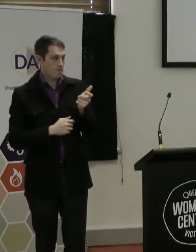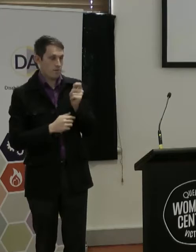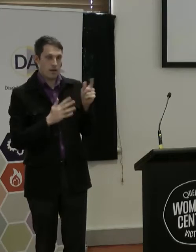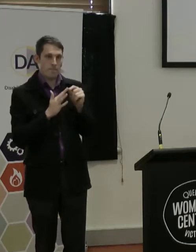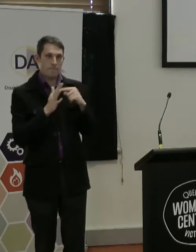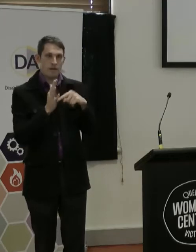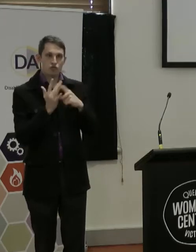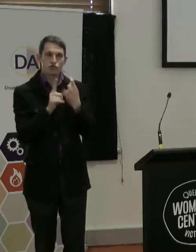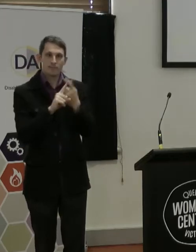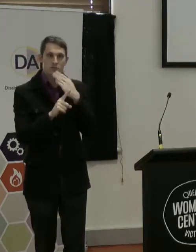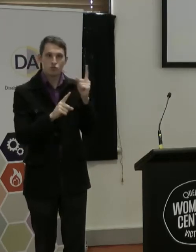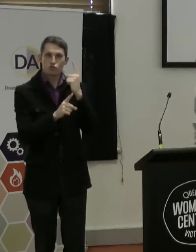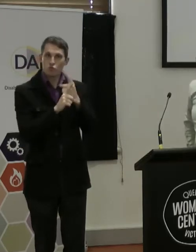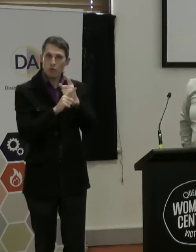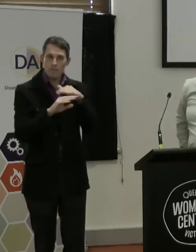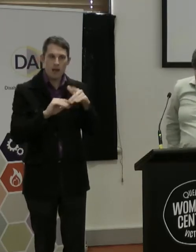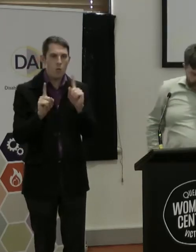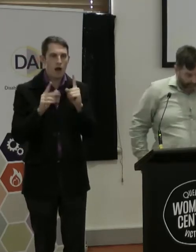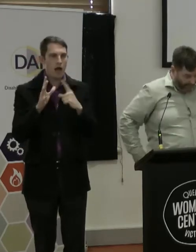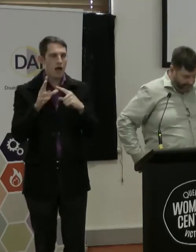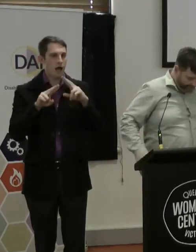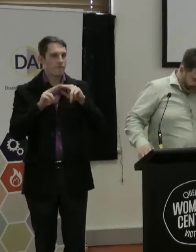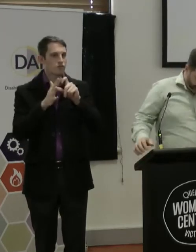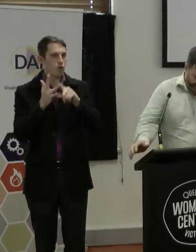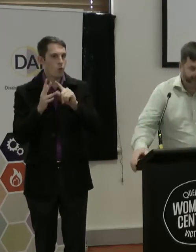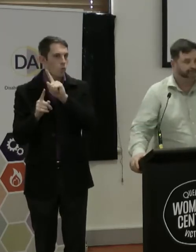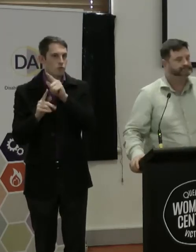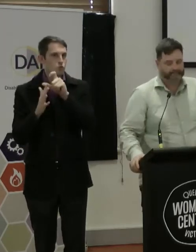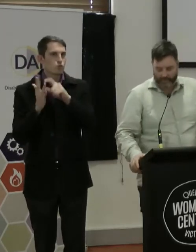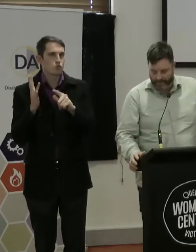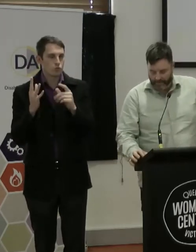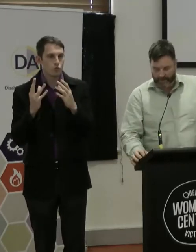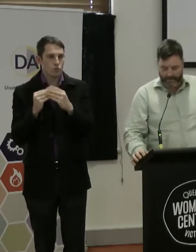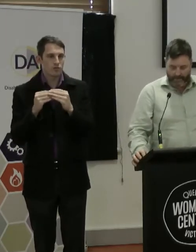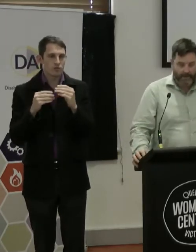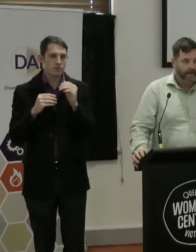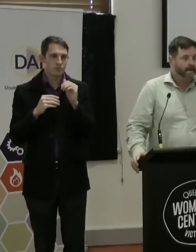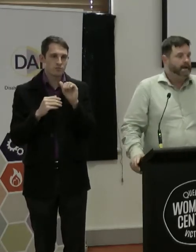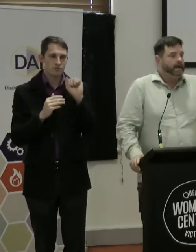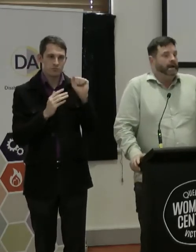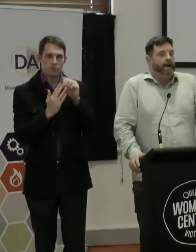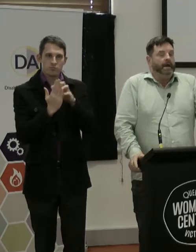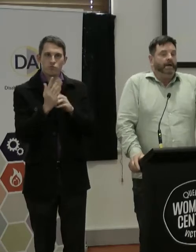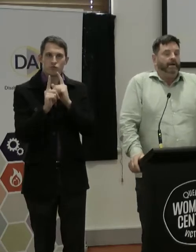about what AFDO is doing in response to the concluding observations and what you see as being the next steps.